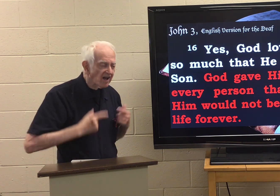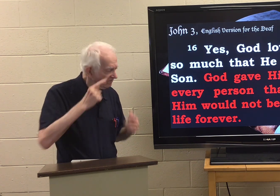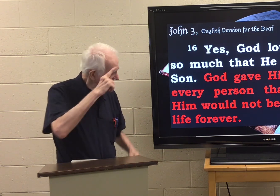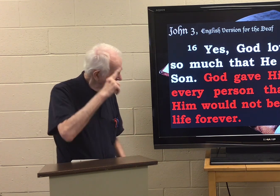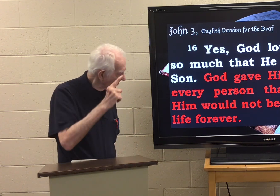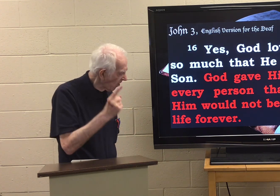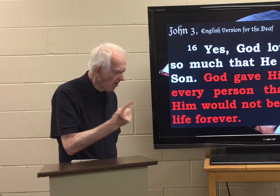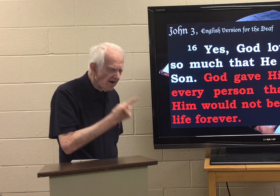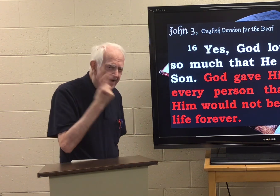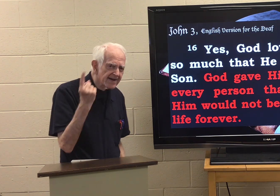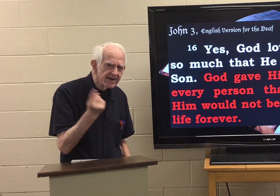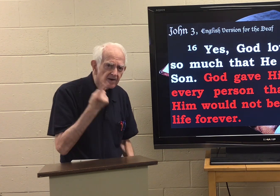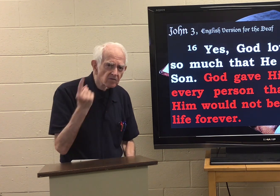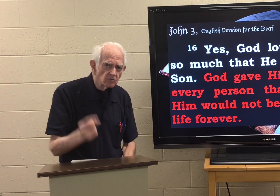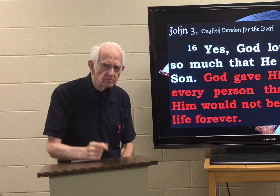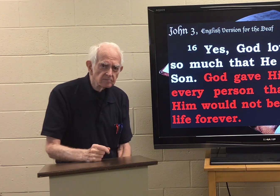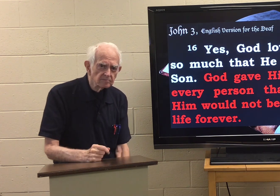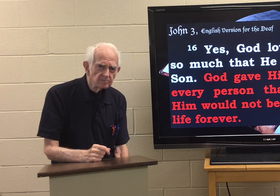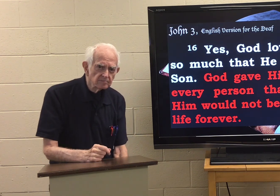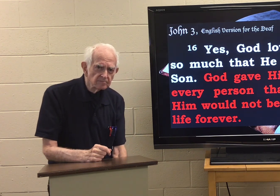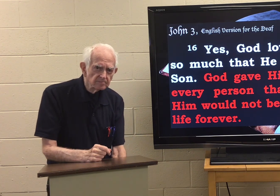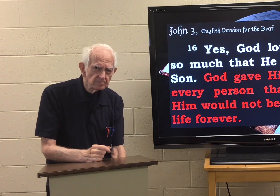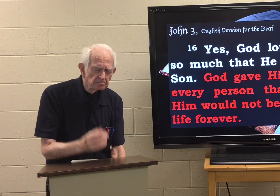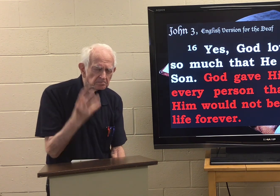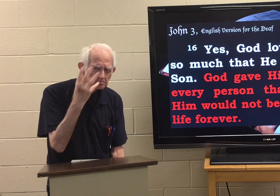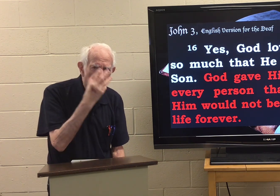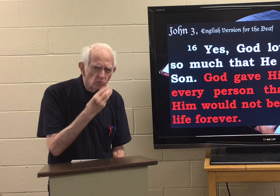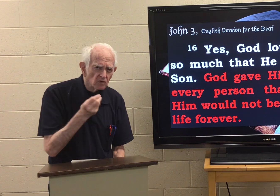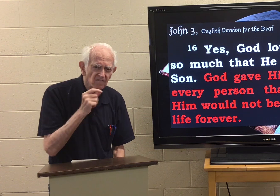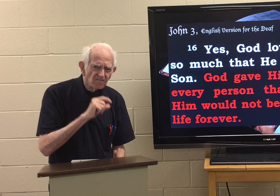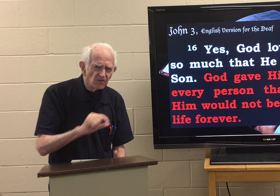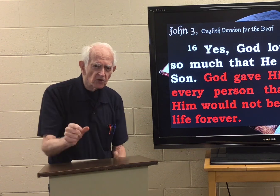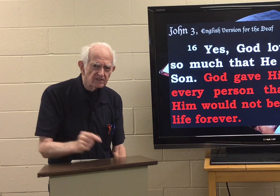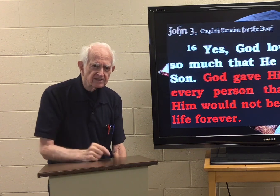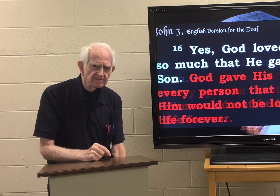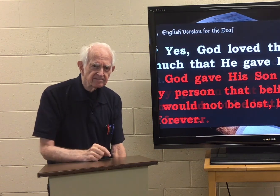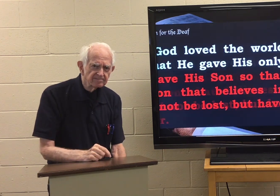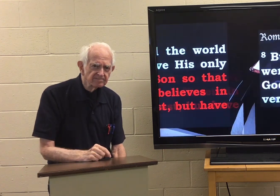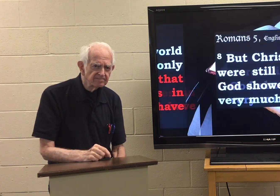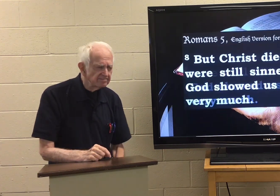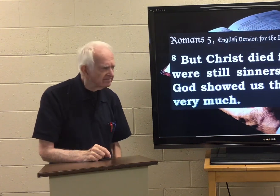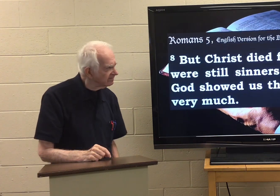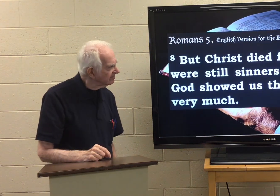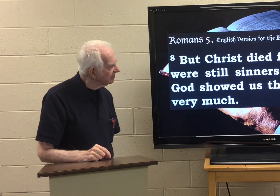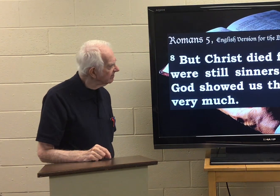have life forever. It's a beautiful verse.